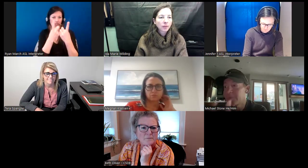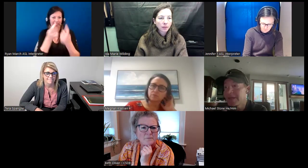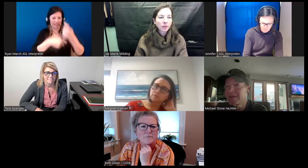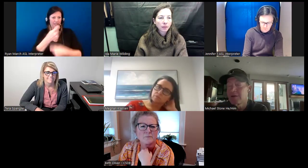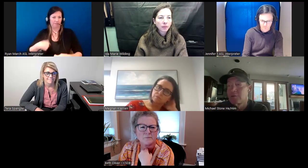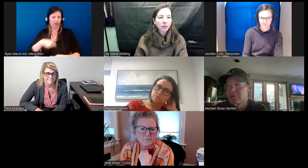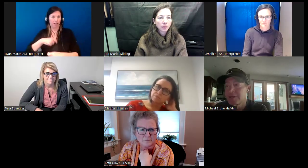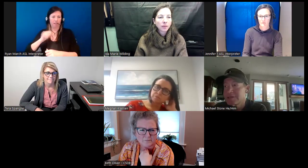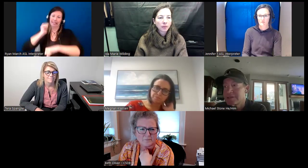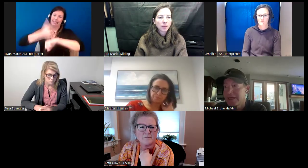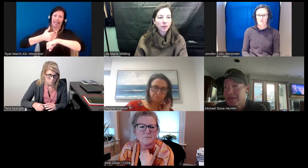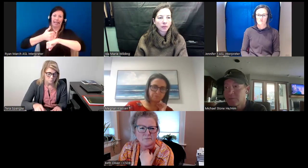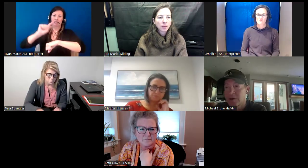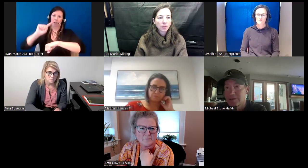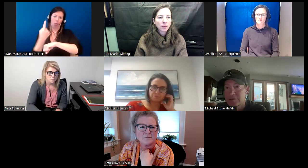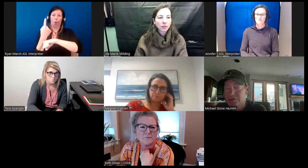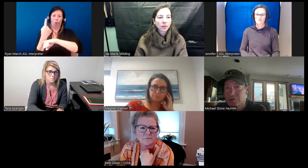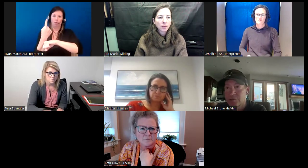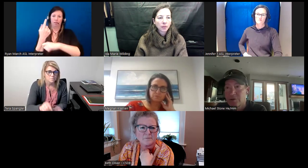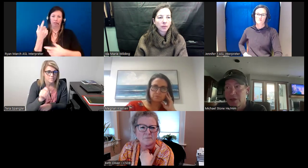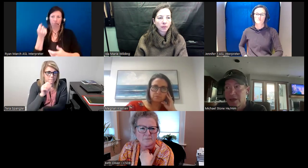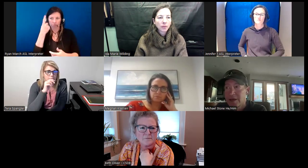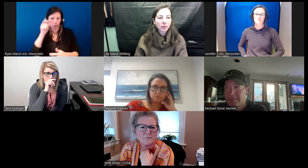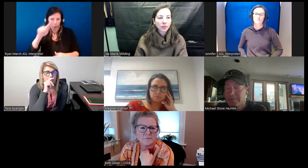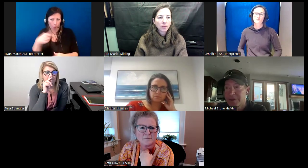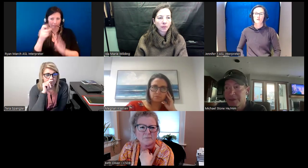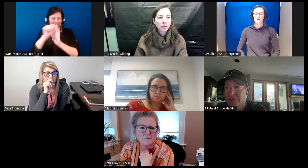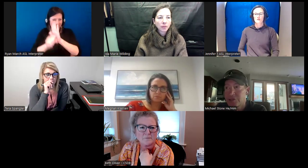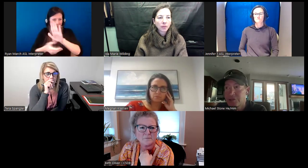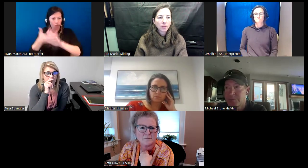institution. Being the only state-run school,